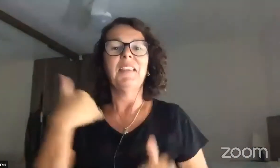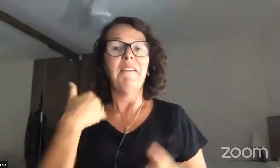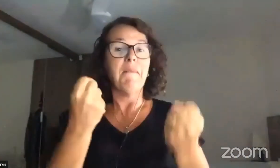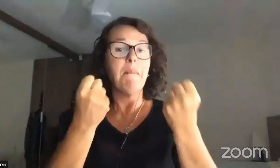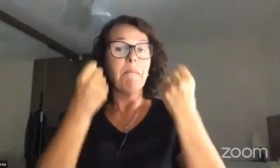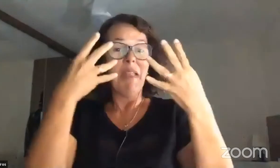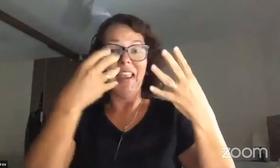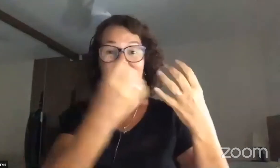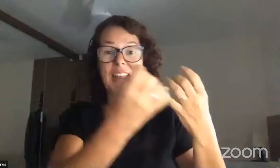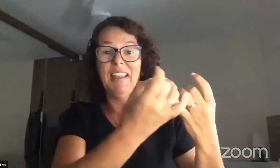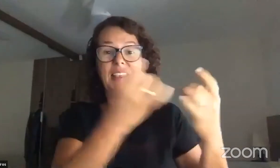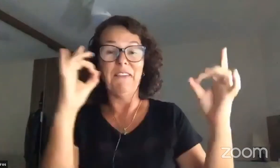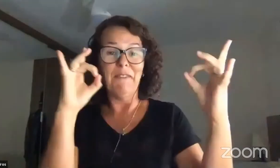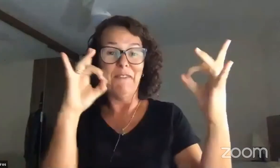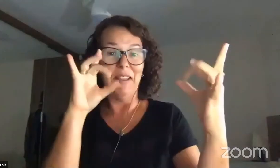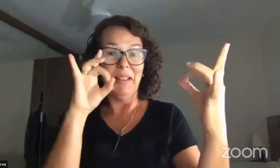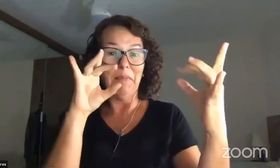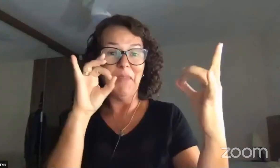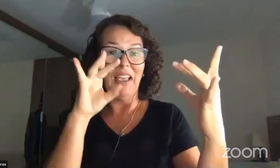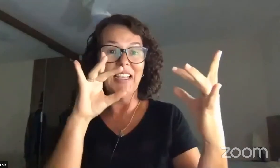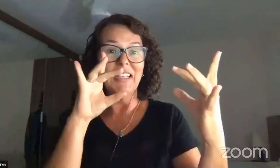And I would like to add one more point.